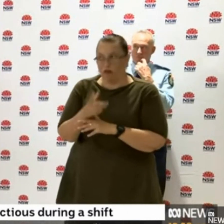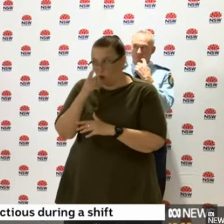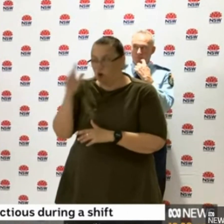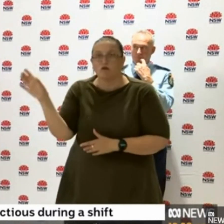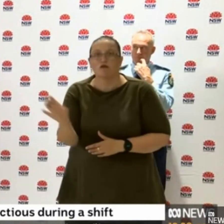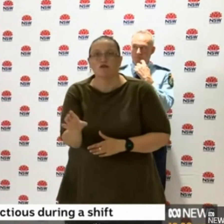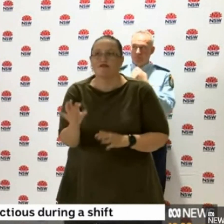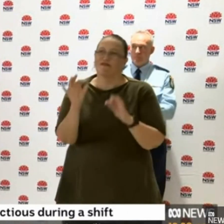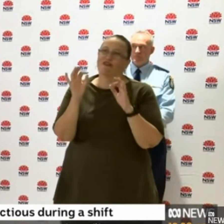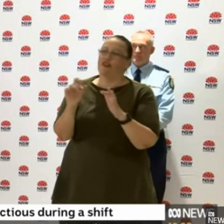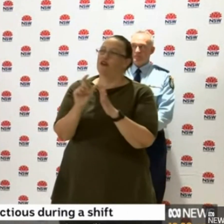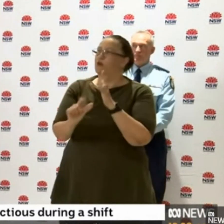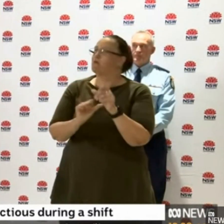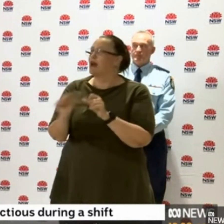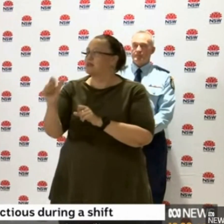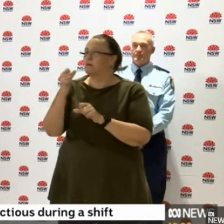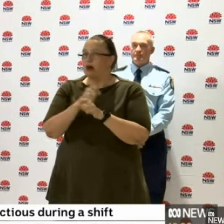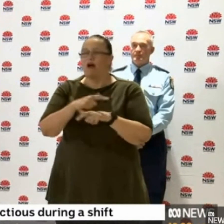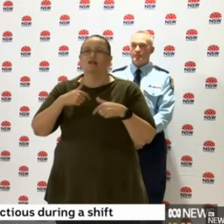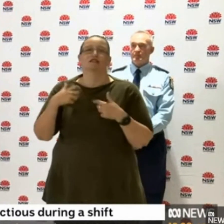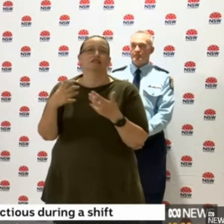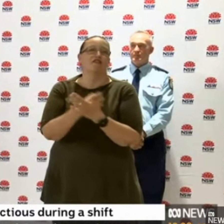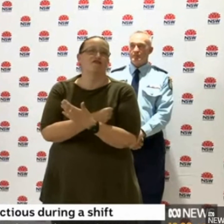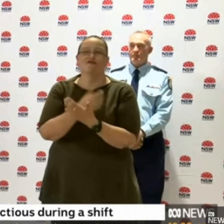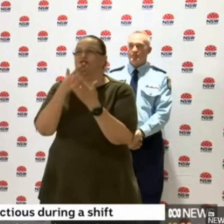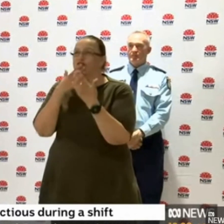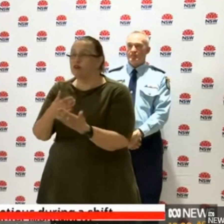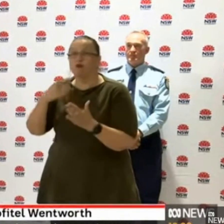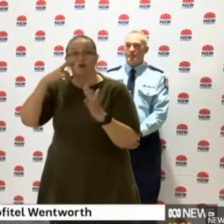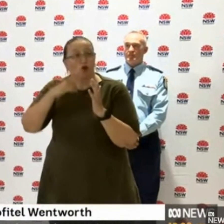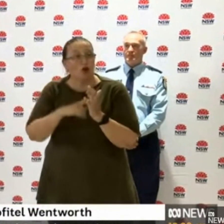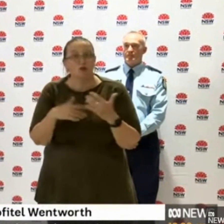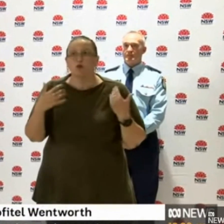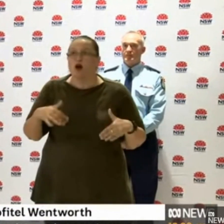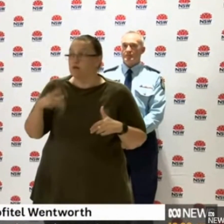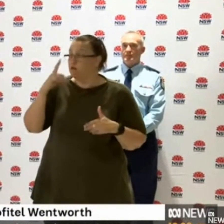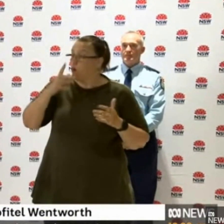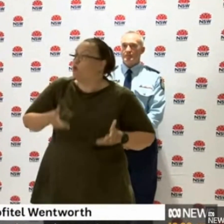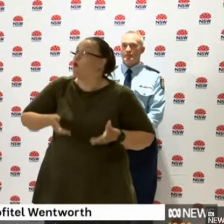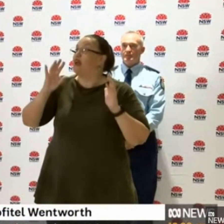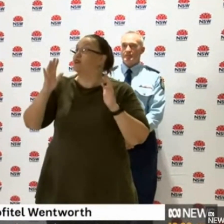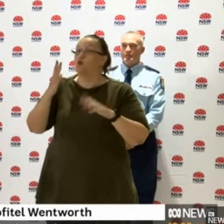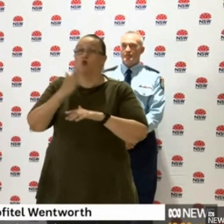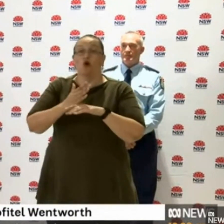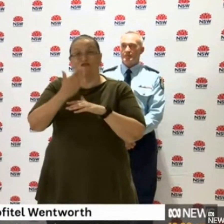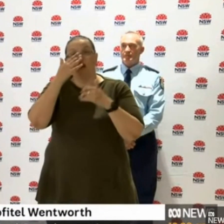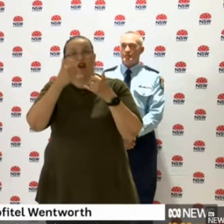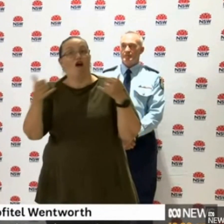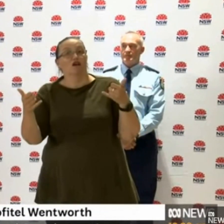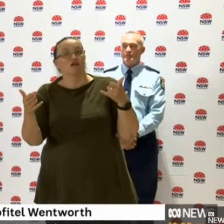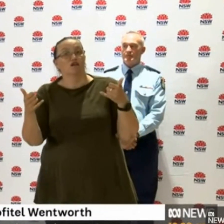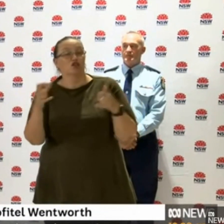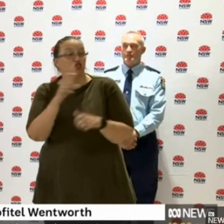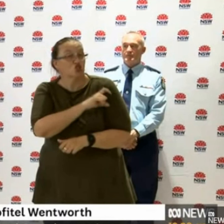safe, and I think we should acknowledge the work that they do and be grateful for the fact that people are prepared to put themselves at the front line, whether